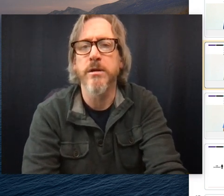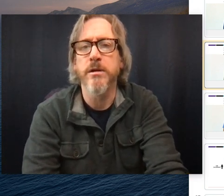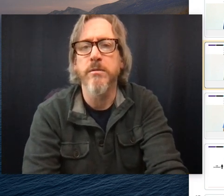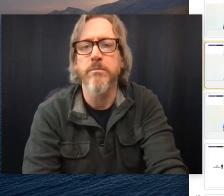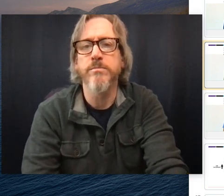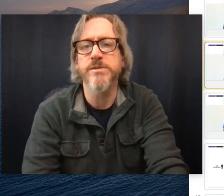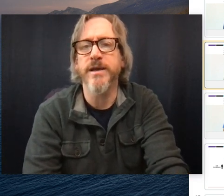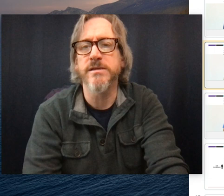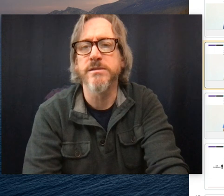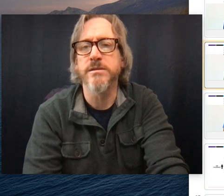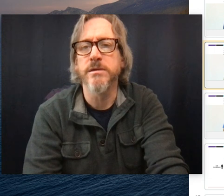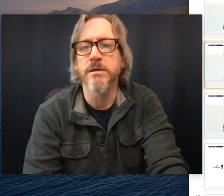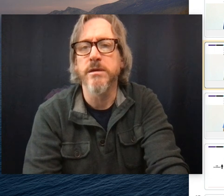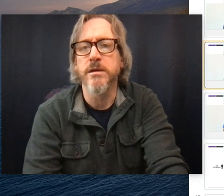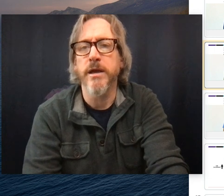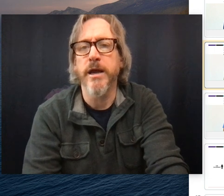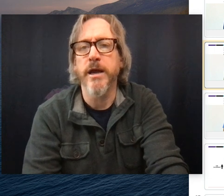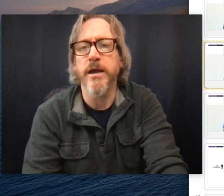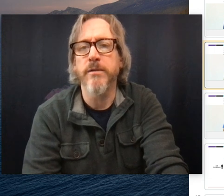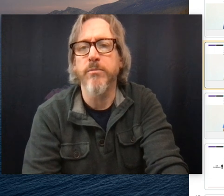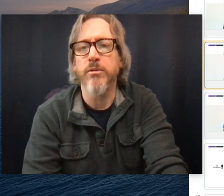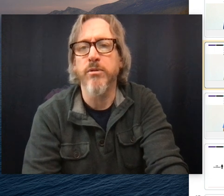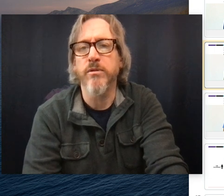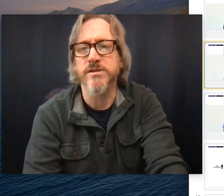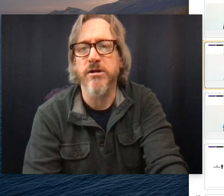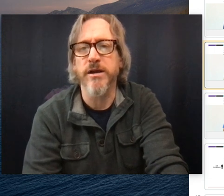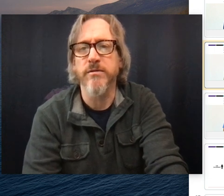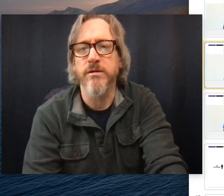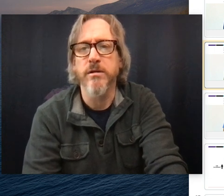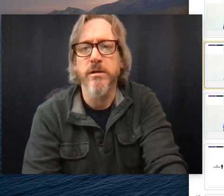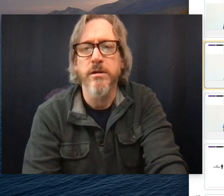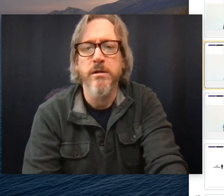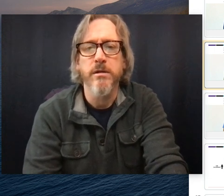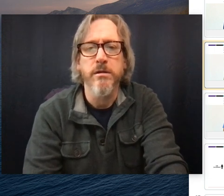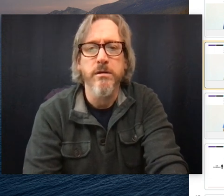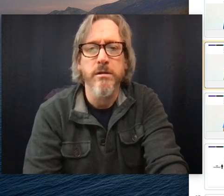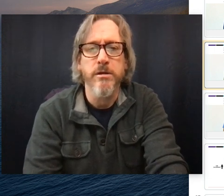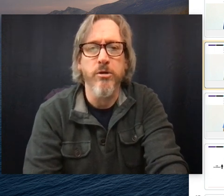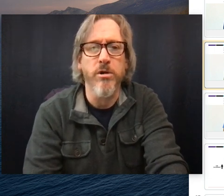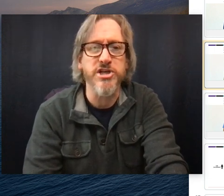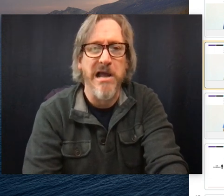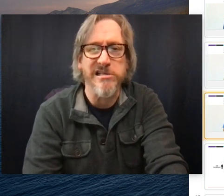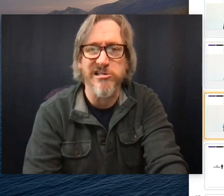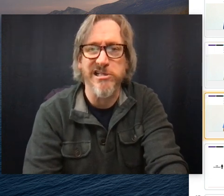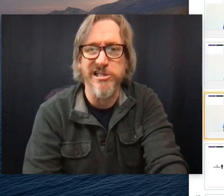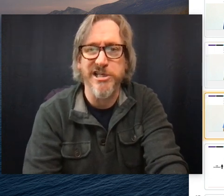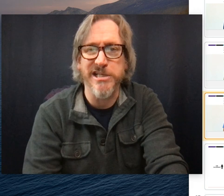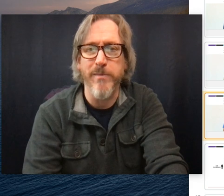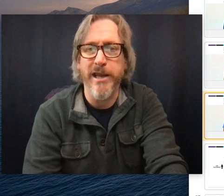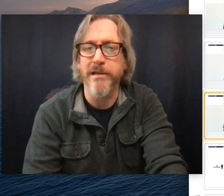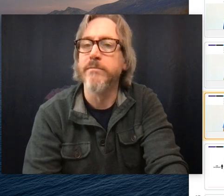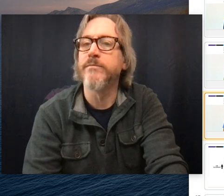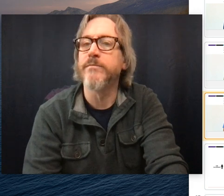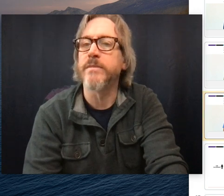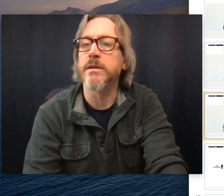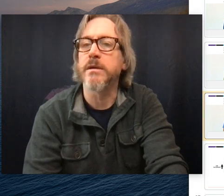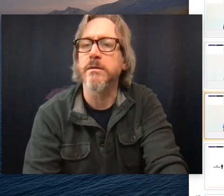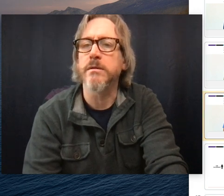Tab, space, and pull this over. Sorry. You're watching how the sausage gets